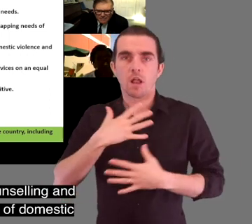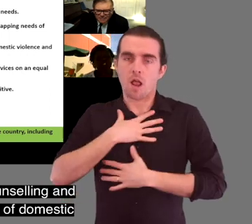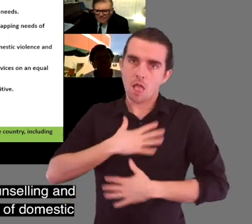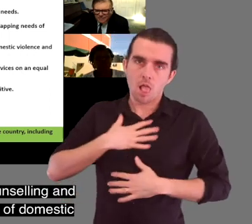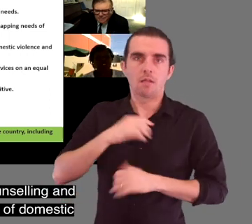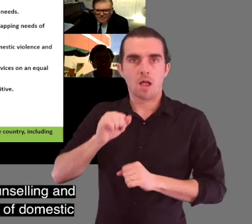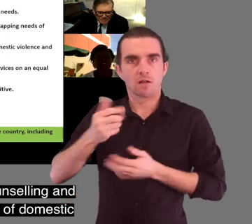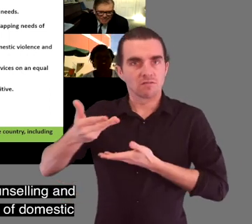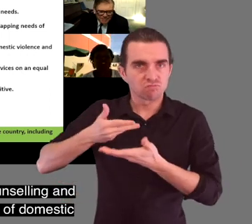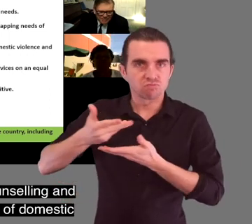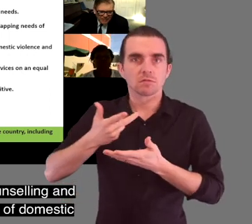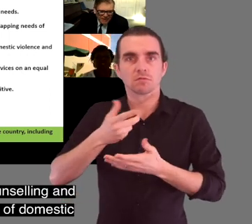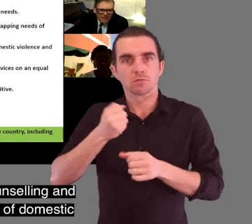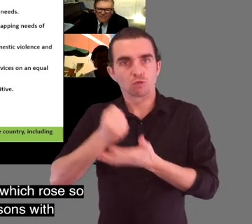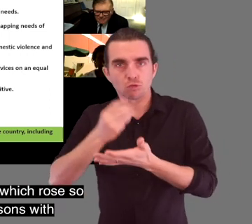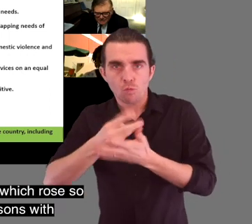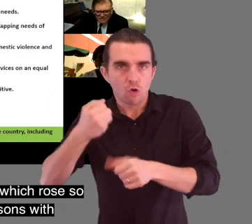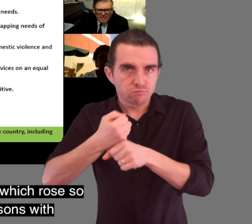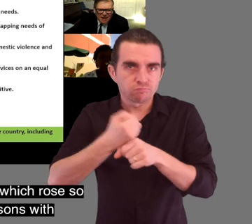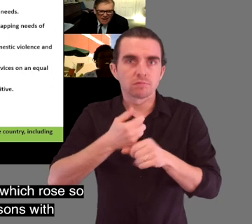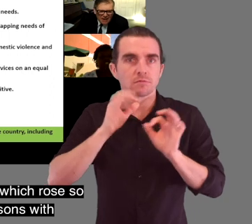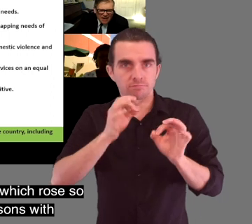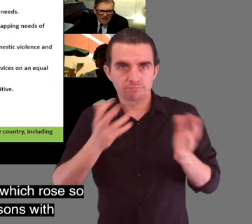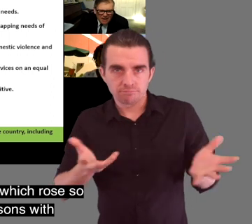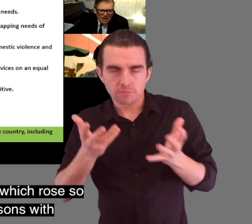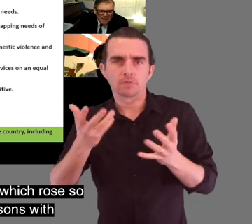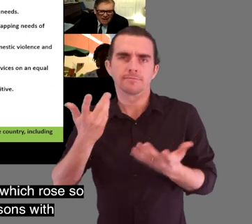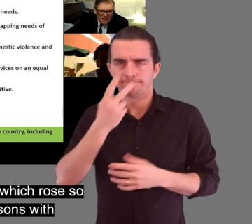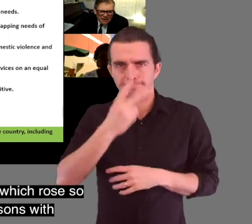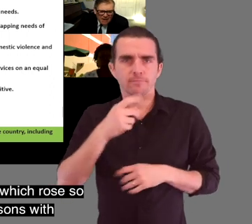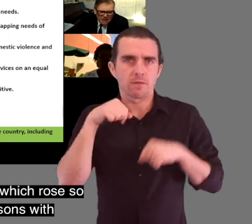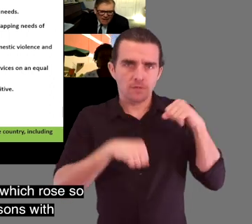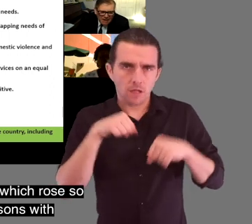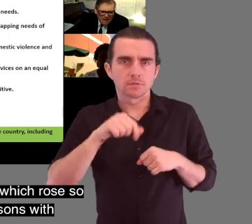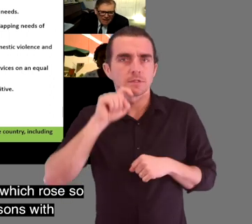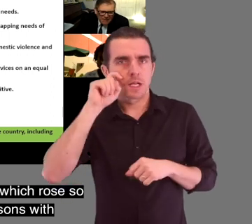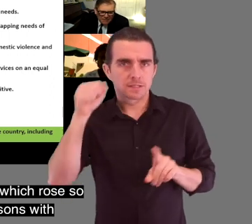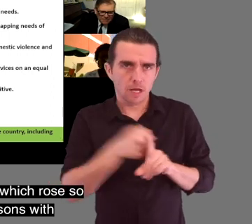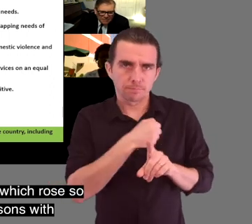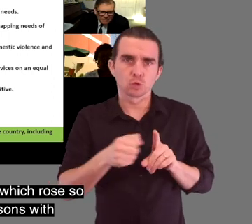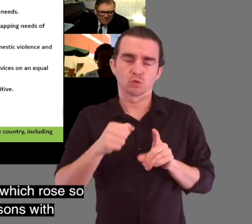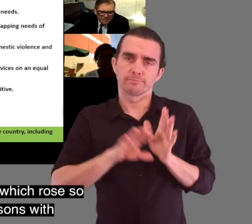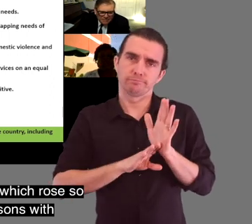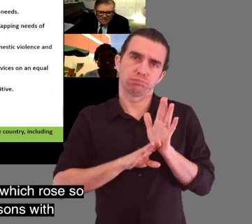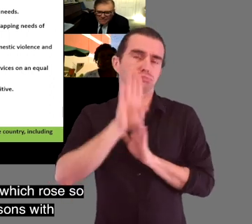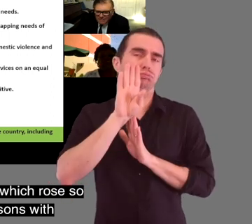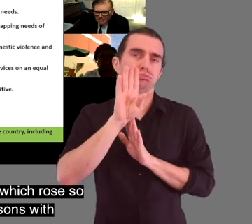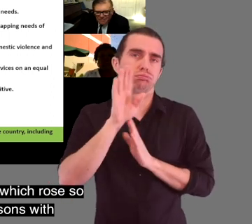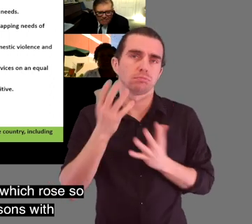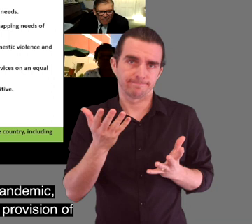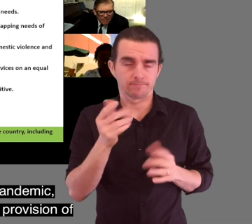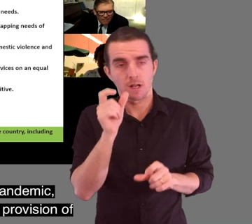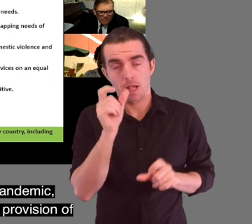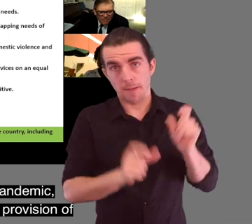counseling, and other supports for survivors of domestic violence and sexual abuse, which which rose so high, especially for